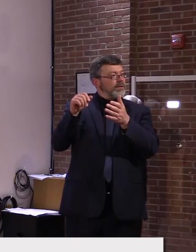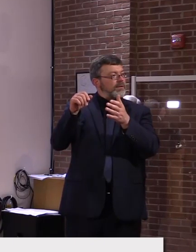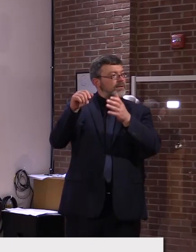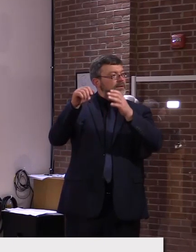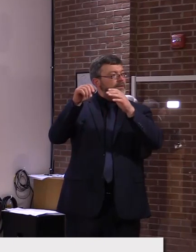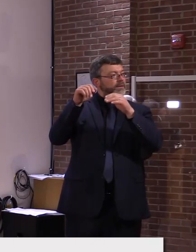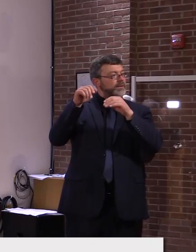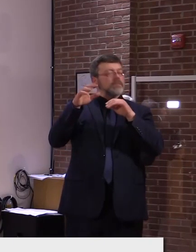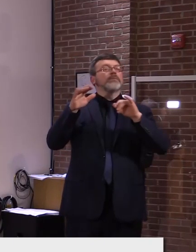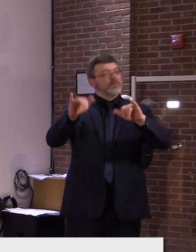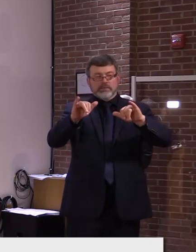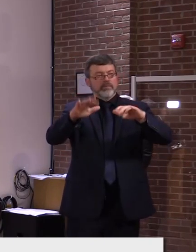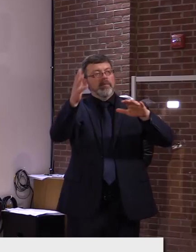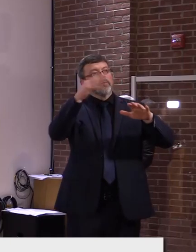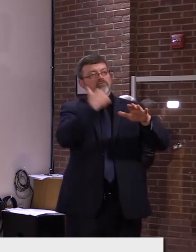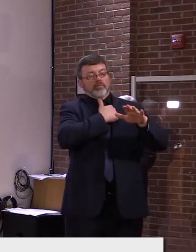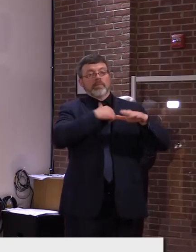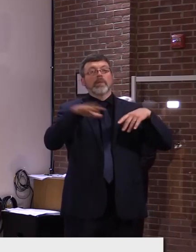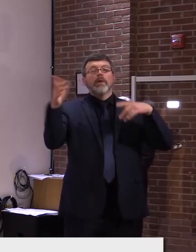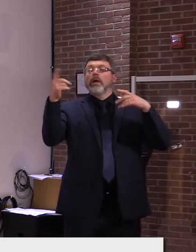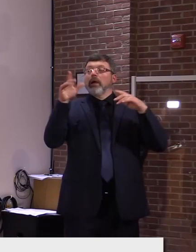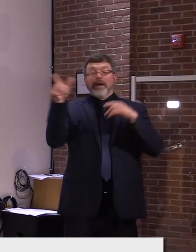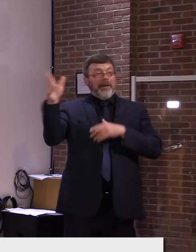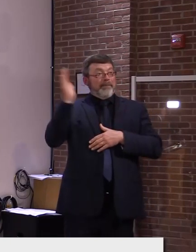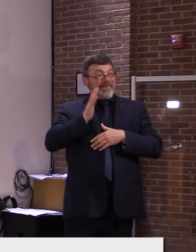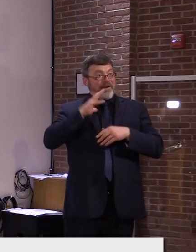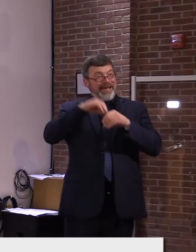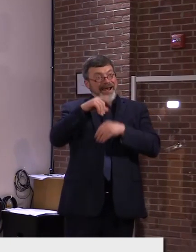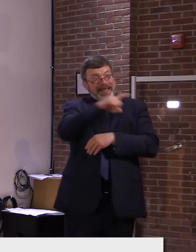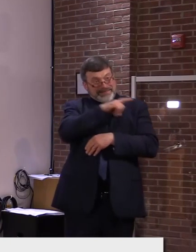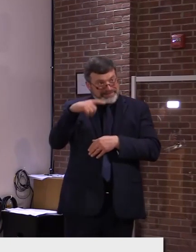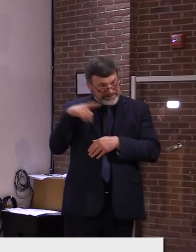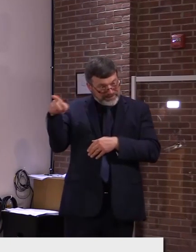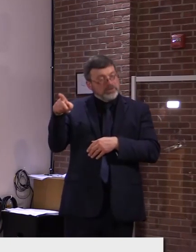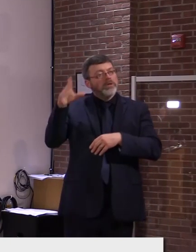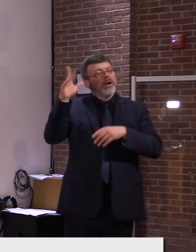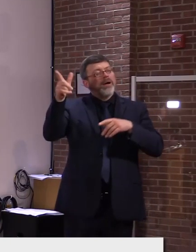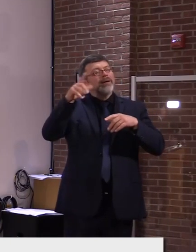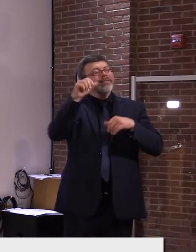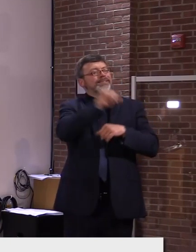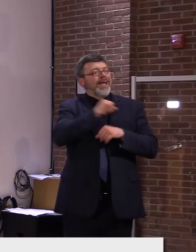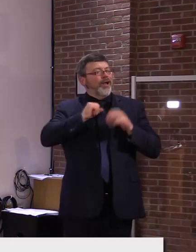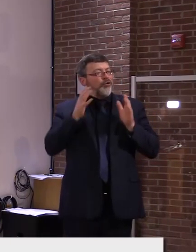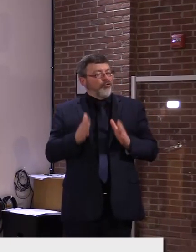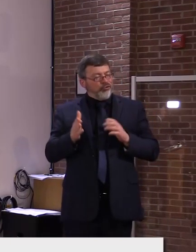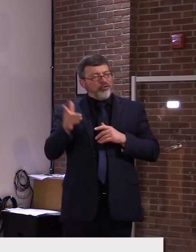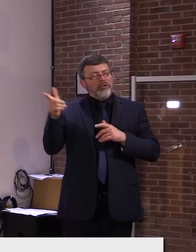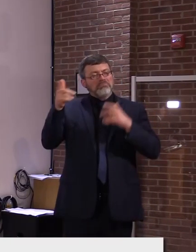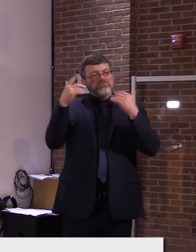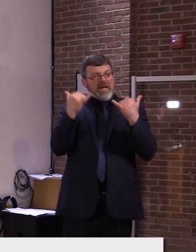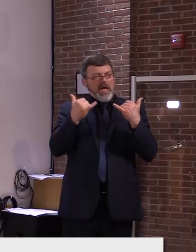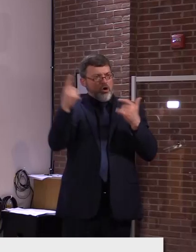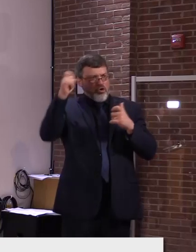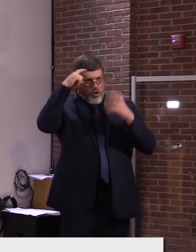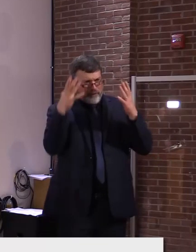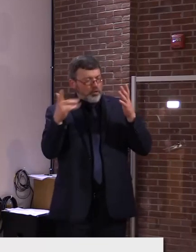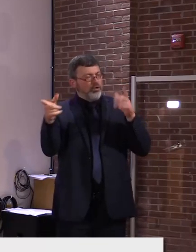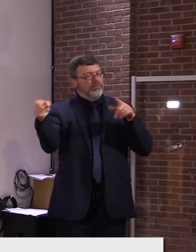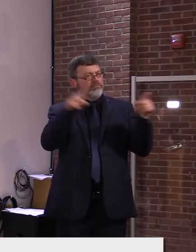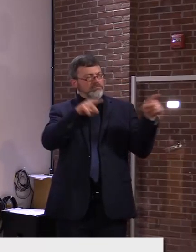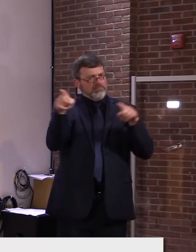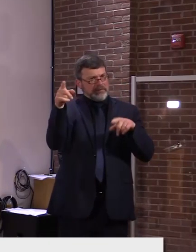challenging when we all get back in person, but it will be something that we can look at and compare to, a known that we